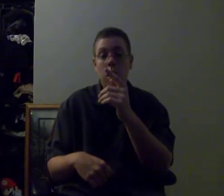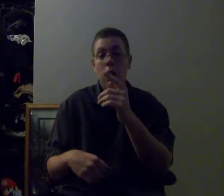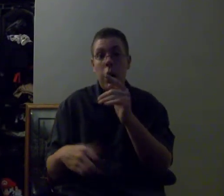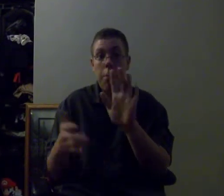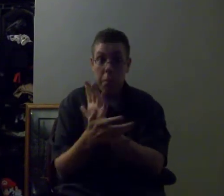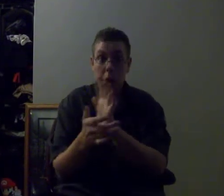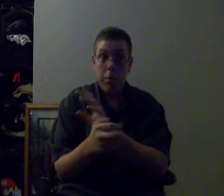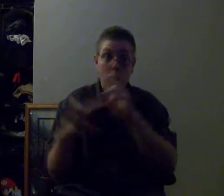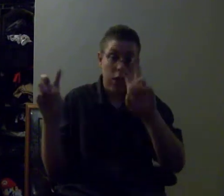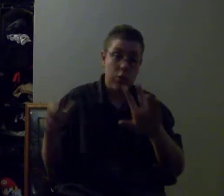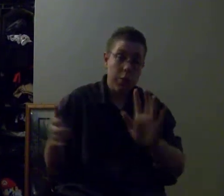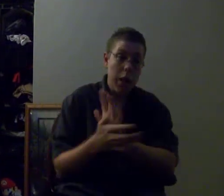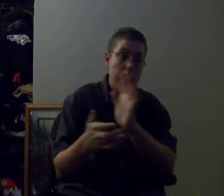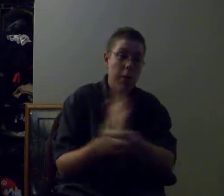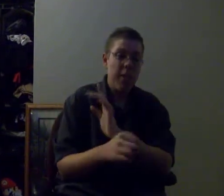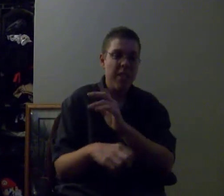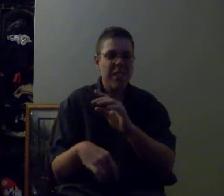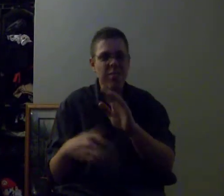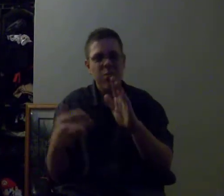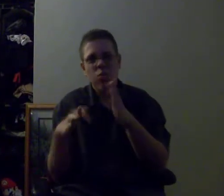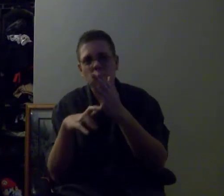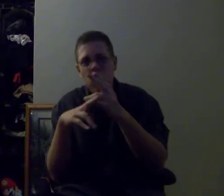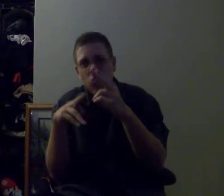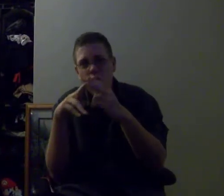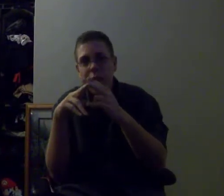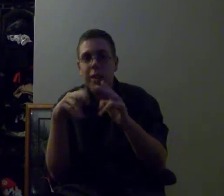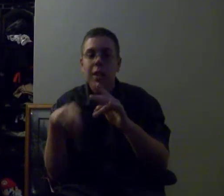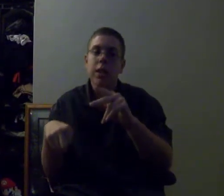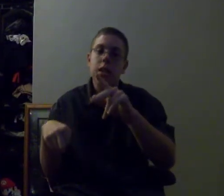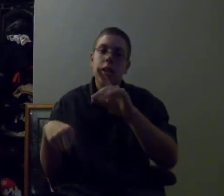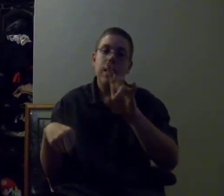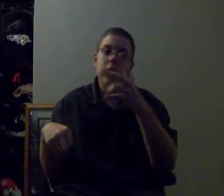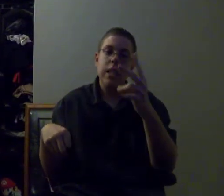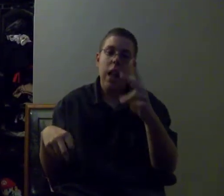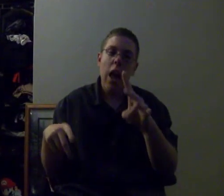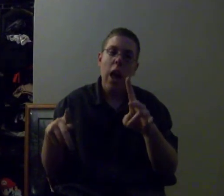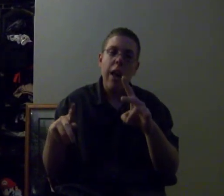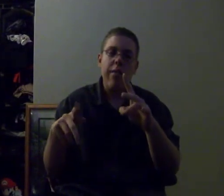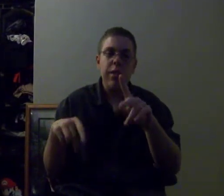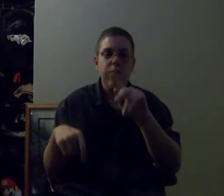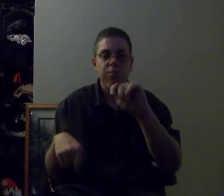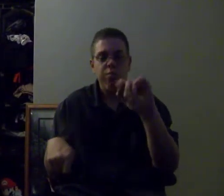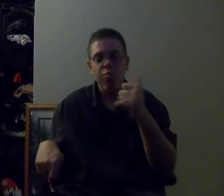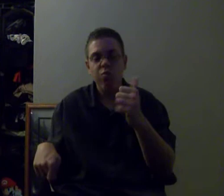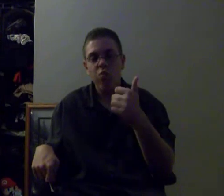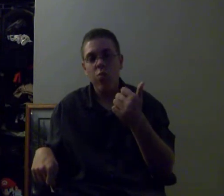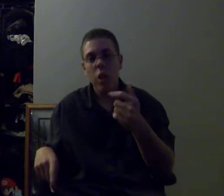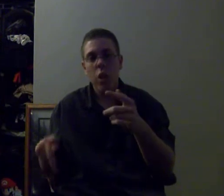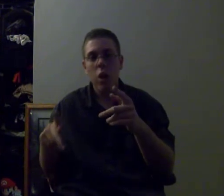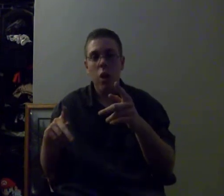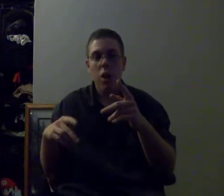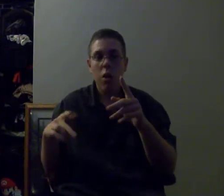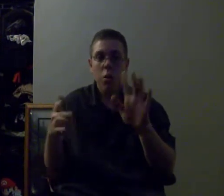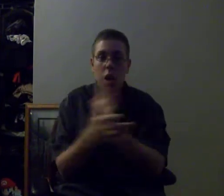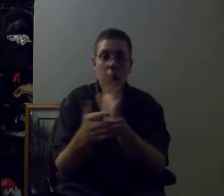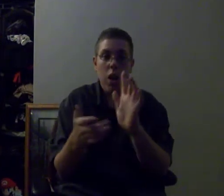think. They learned about writing the psychology paper, APA style, and how to put the paper